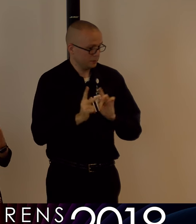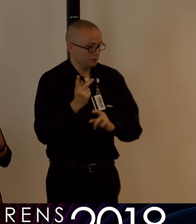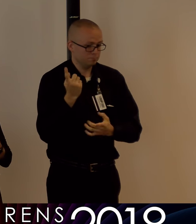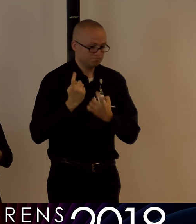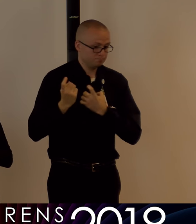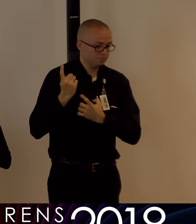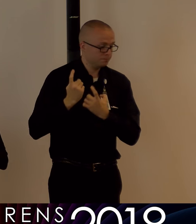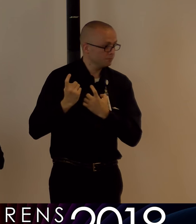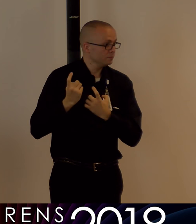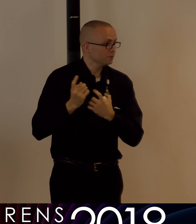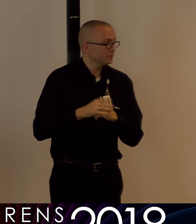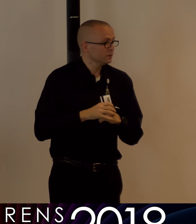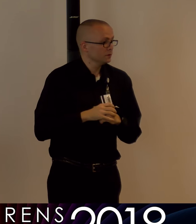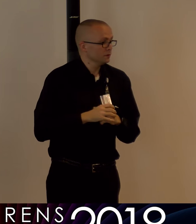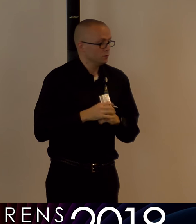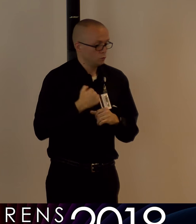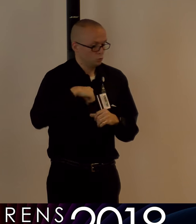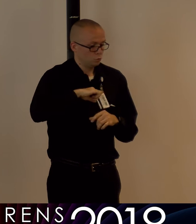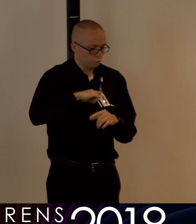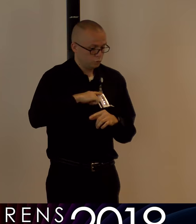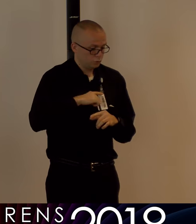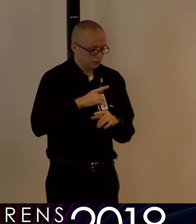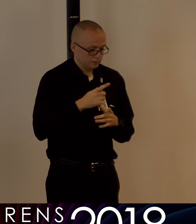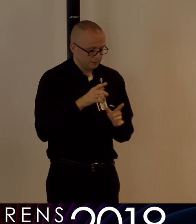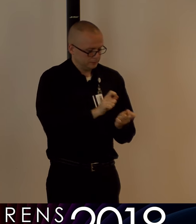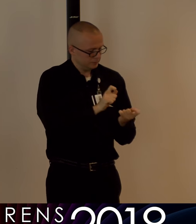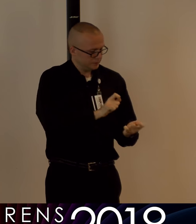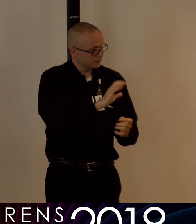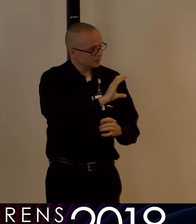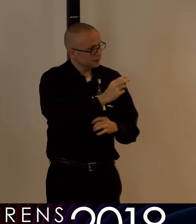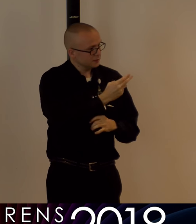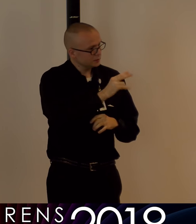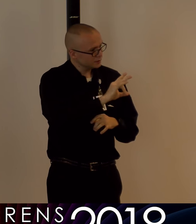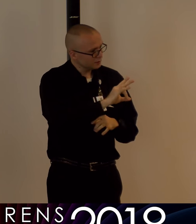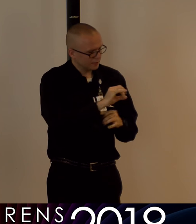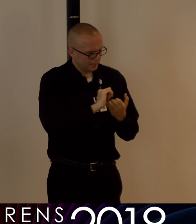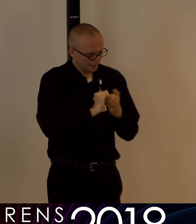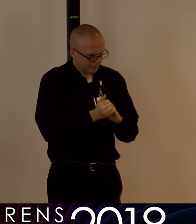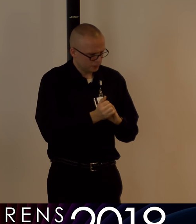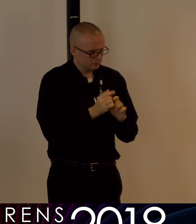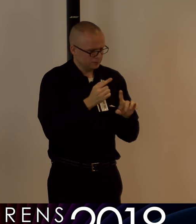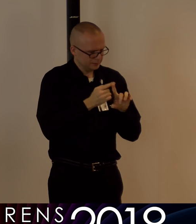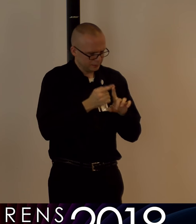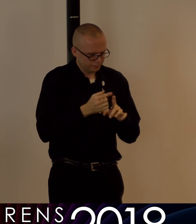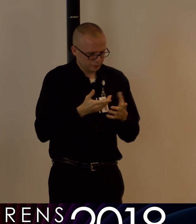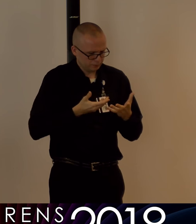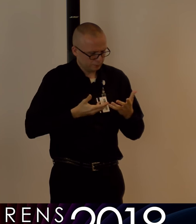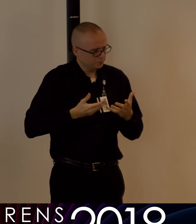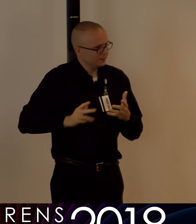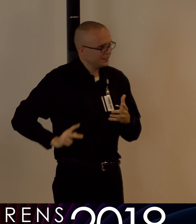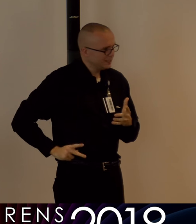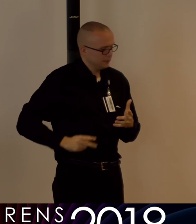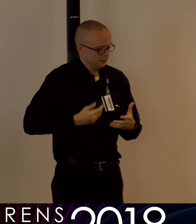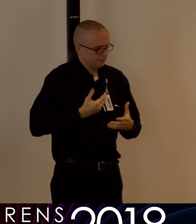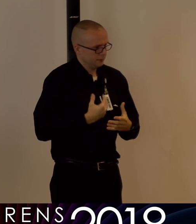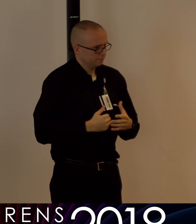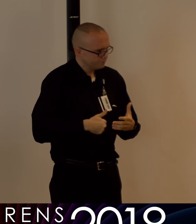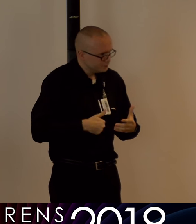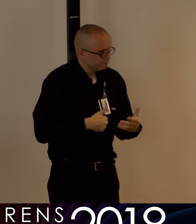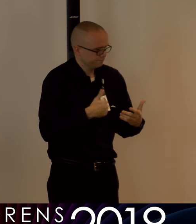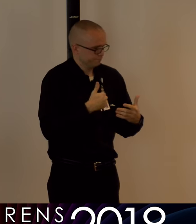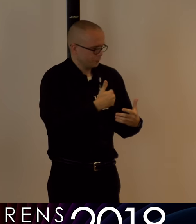asking. Because if we understood specifically how CHD7 functions in the various tissues and organ systems where it's